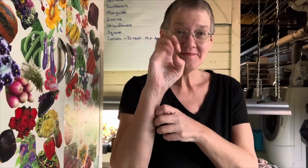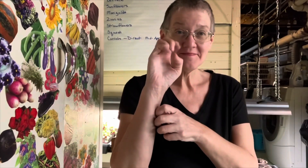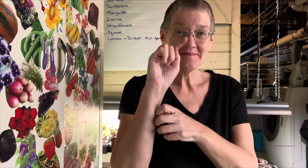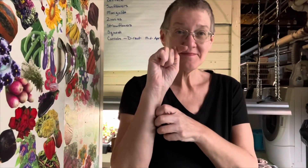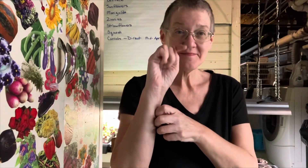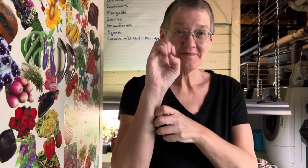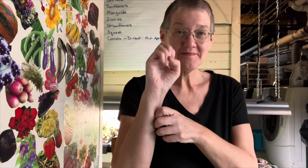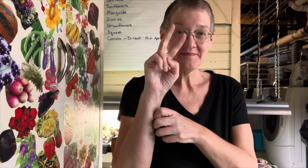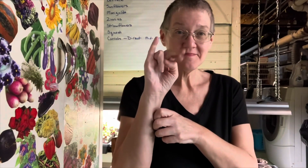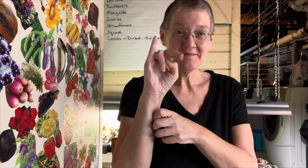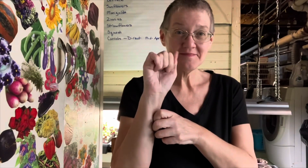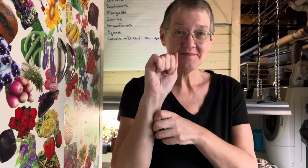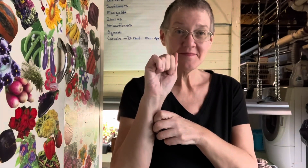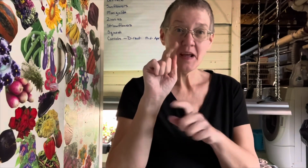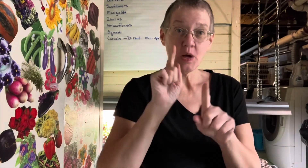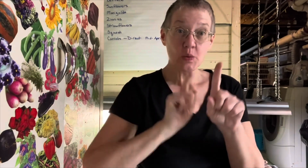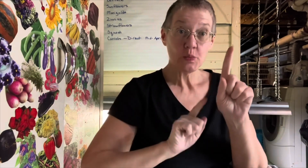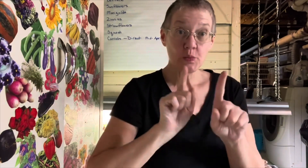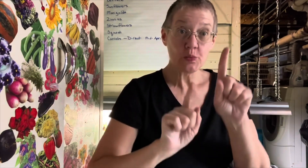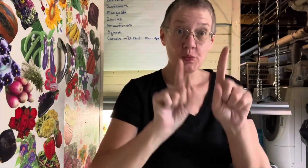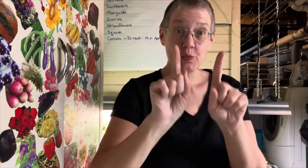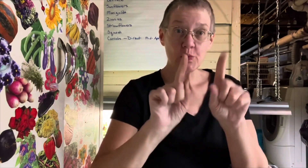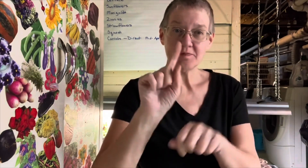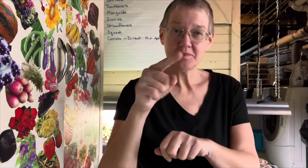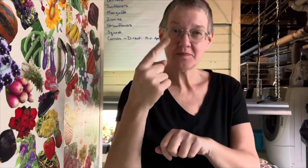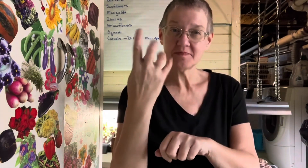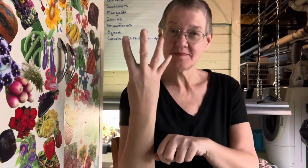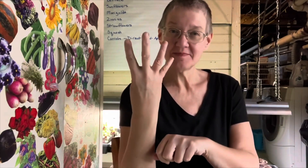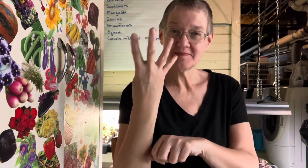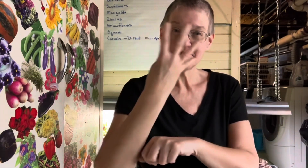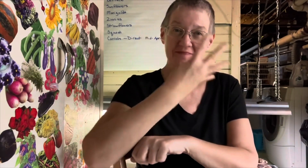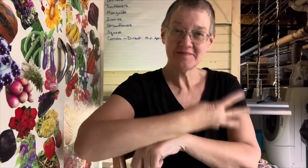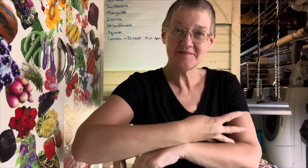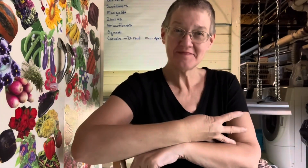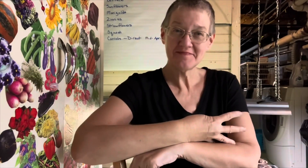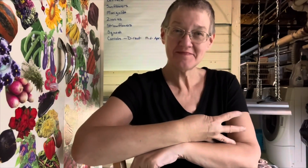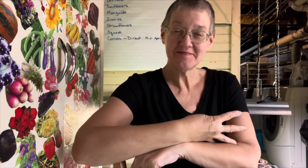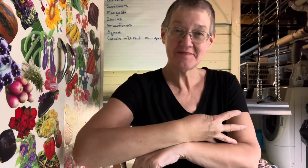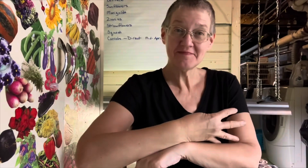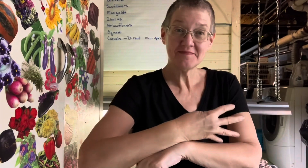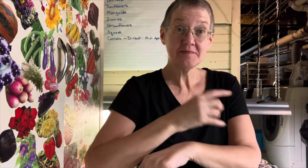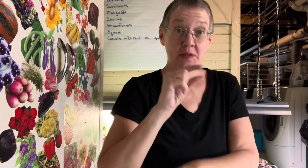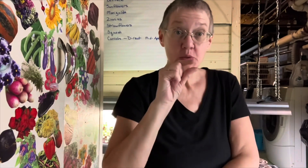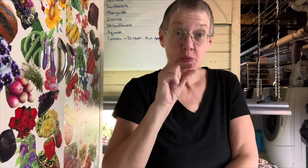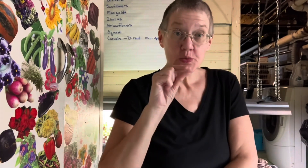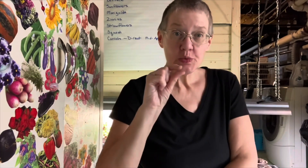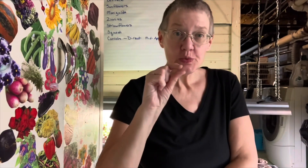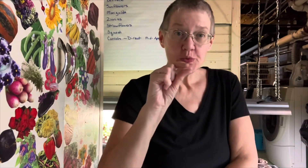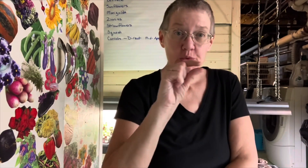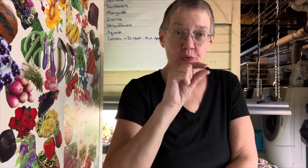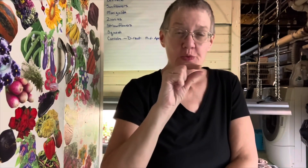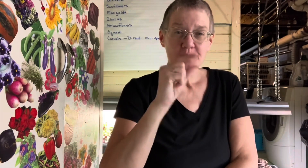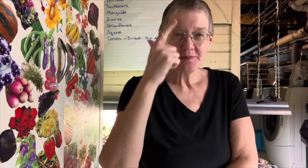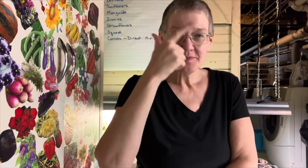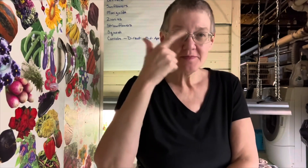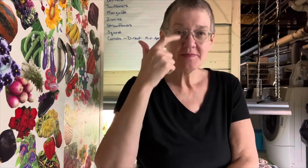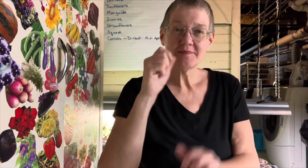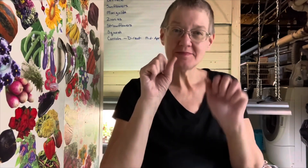Now these little bit bigger plants germinated in only 4 days. And the tiny